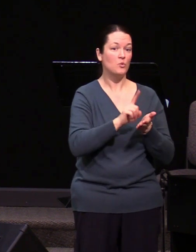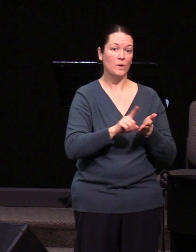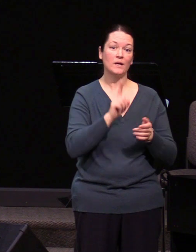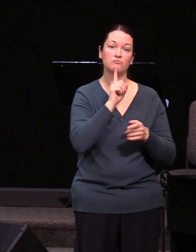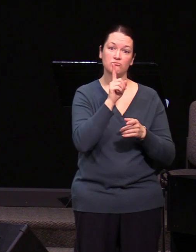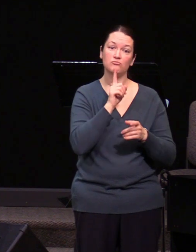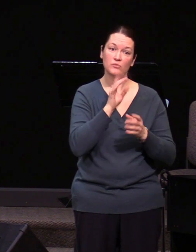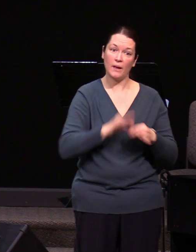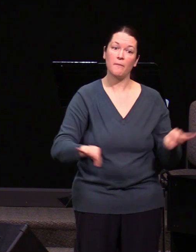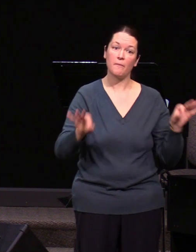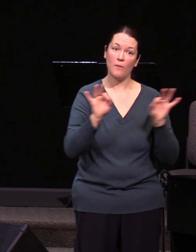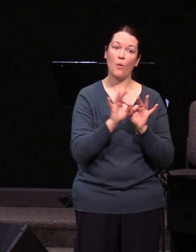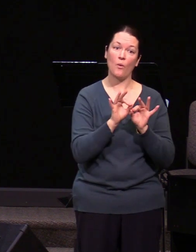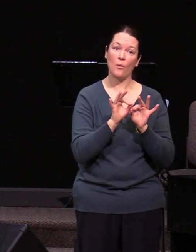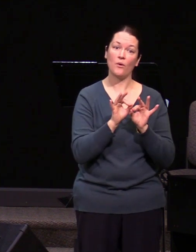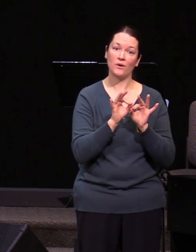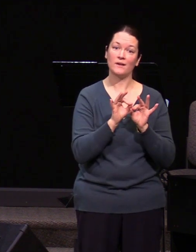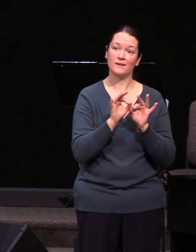important.